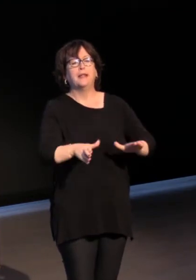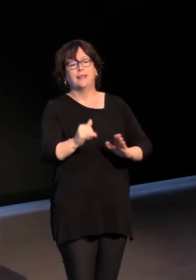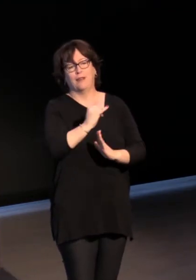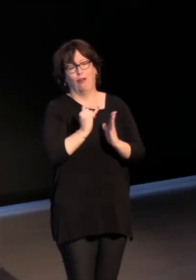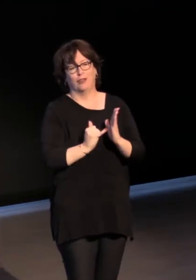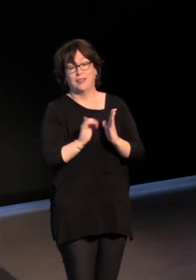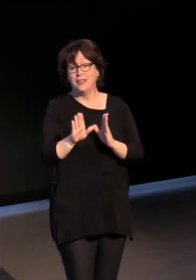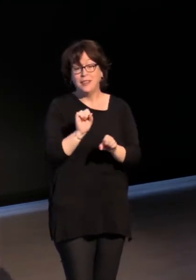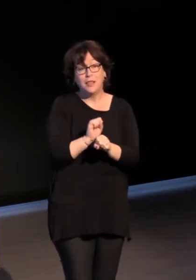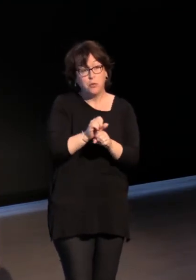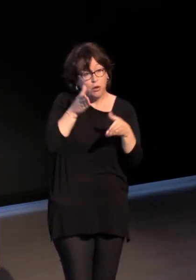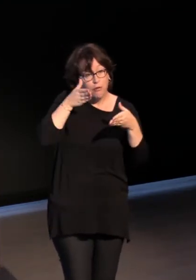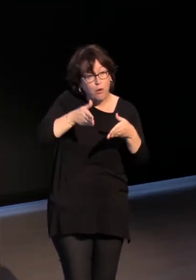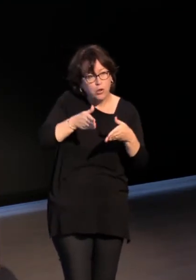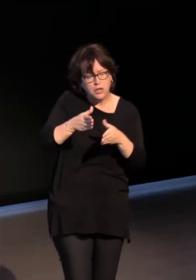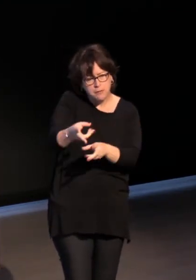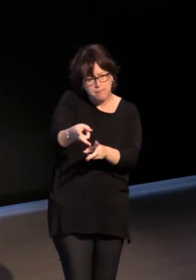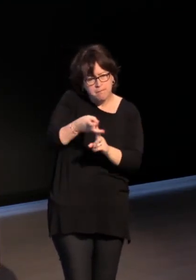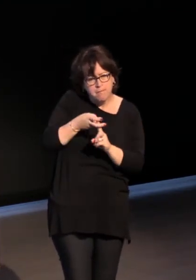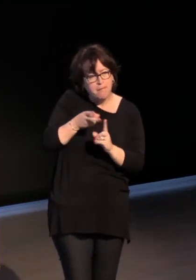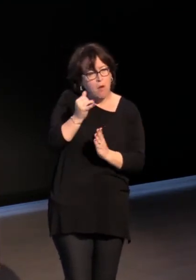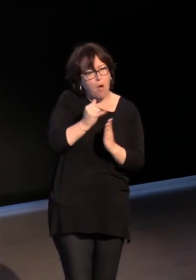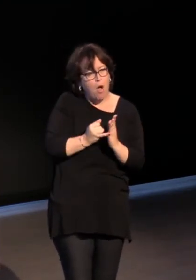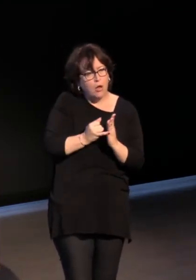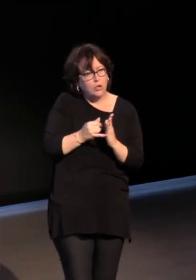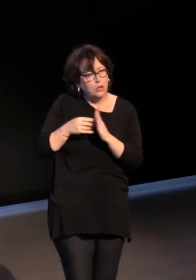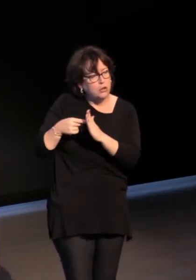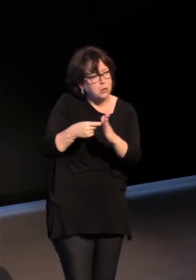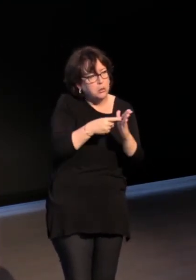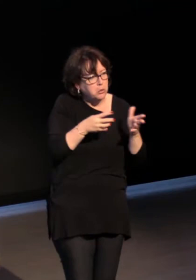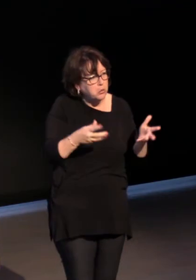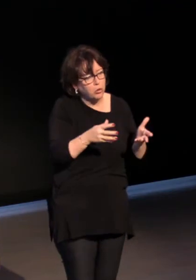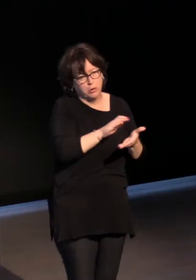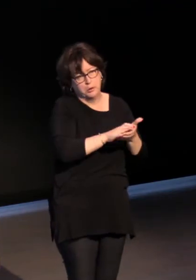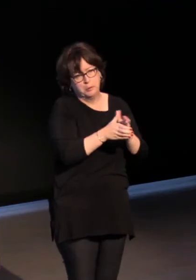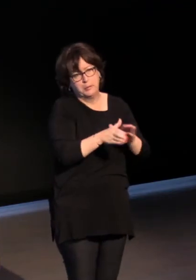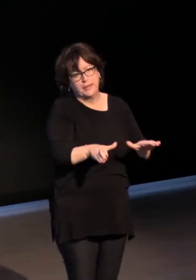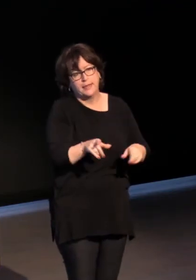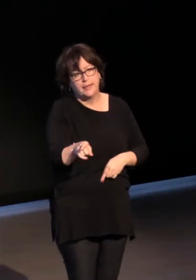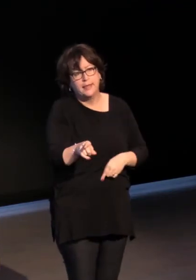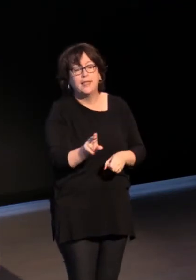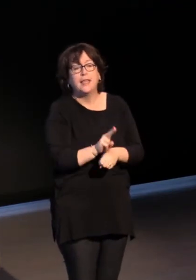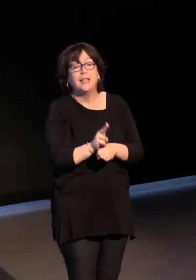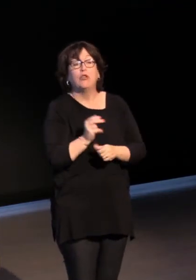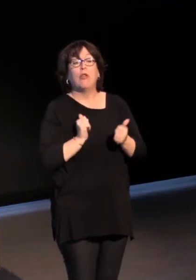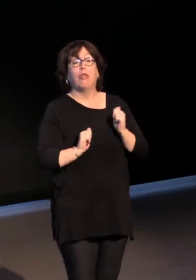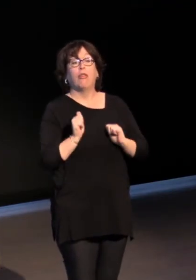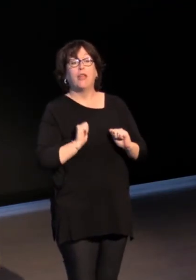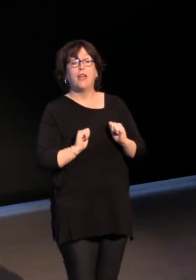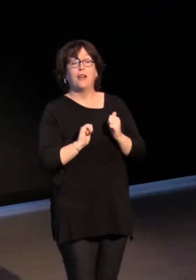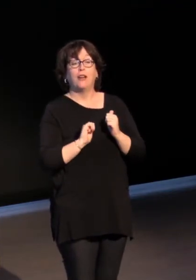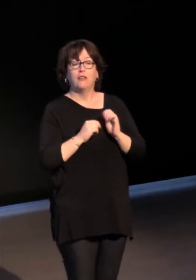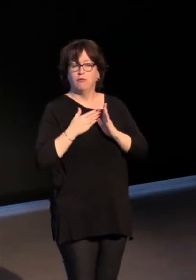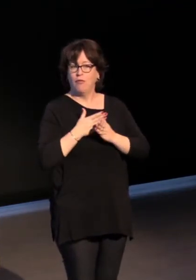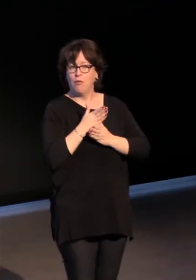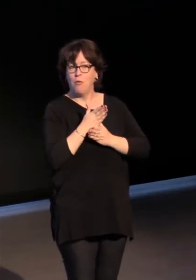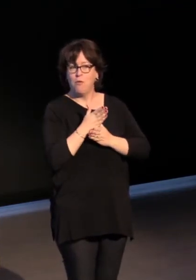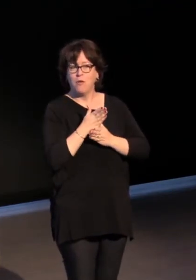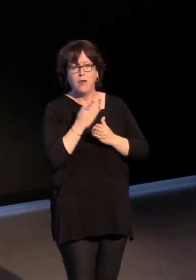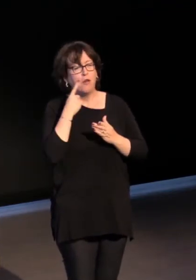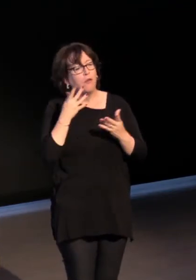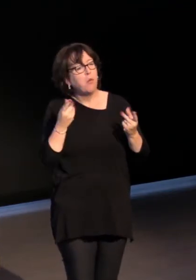using arts to prevent the intergenerational transmission of hate. He uses theater as an advocacy,